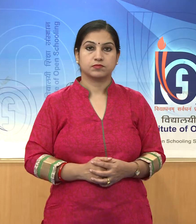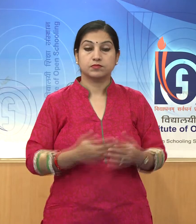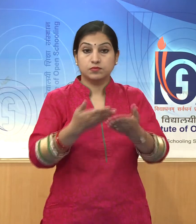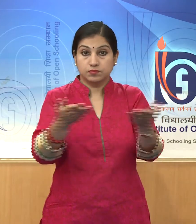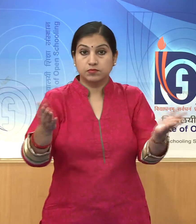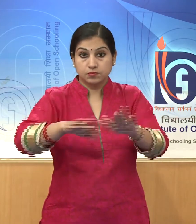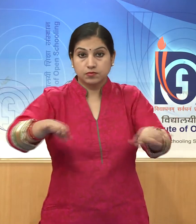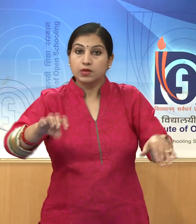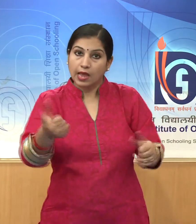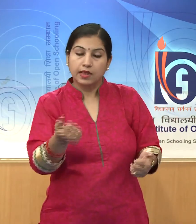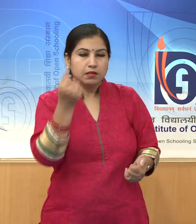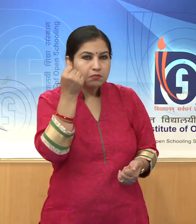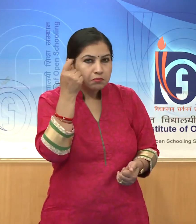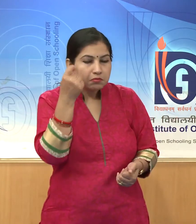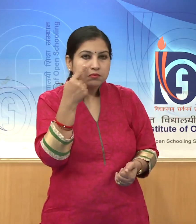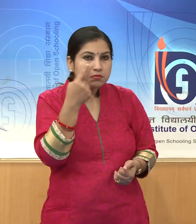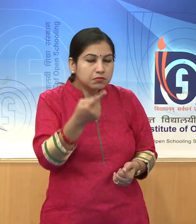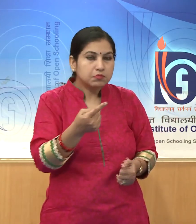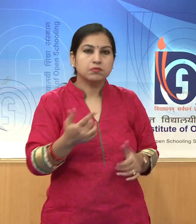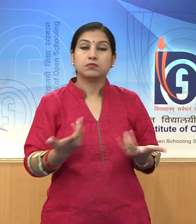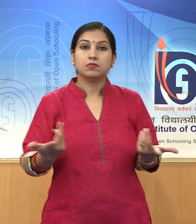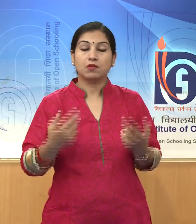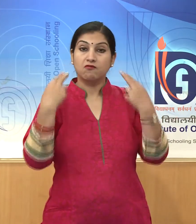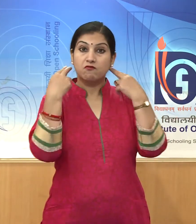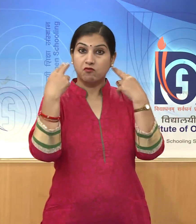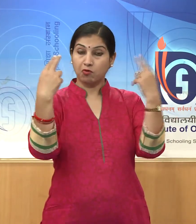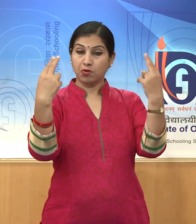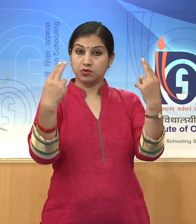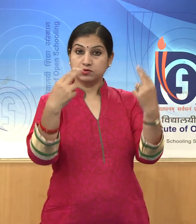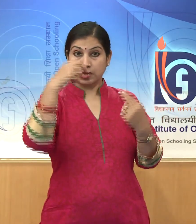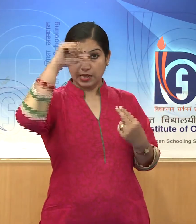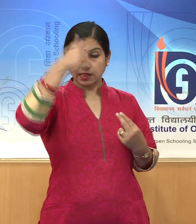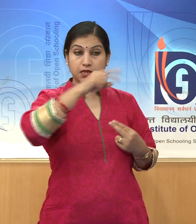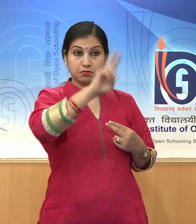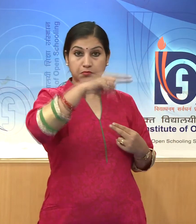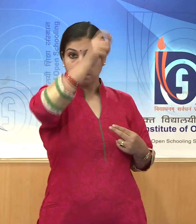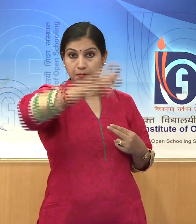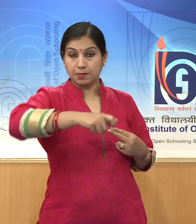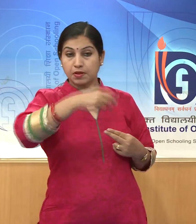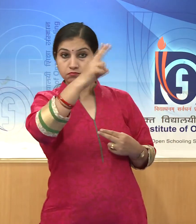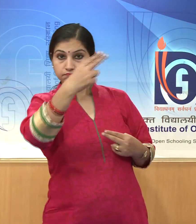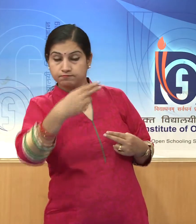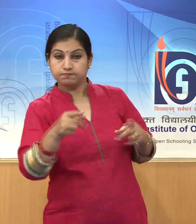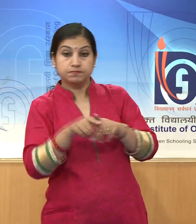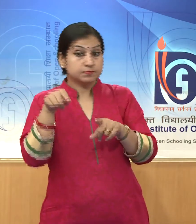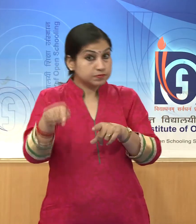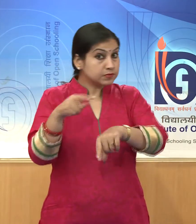Learners will be able to identify the famous Indian painters of contemporary